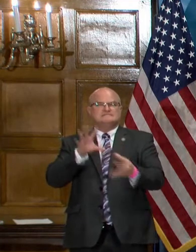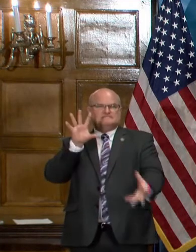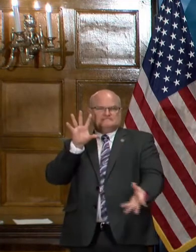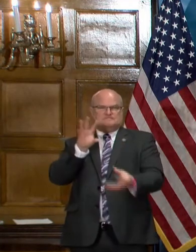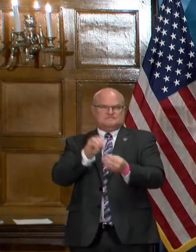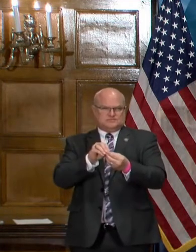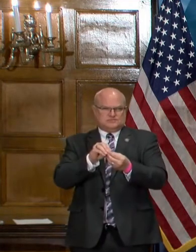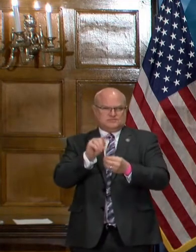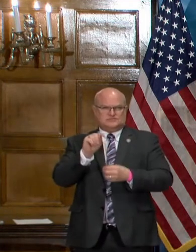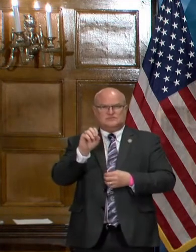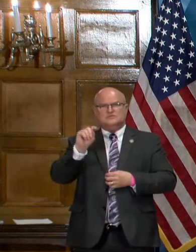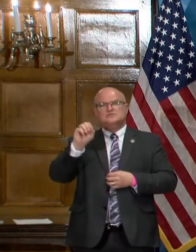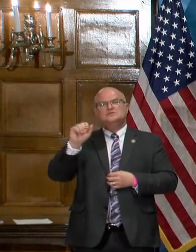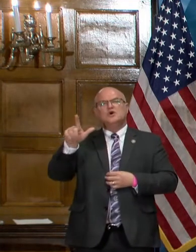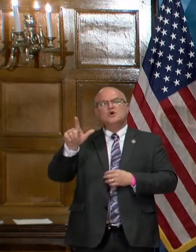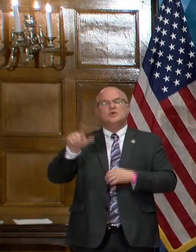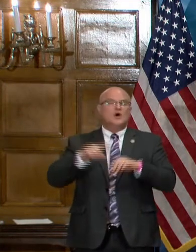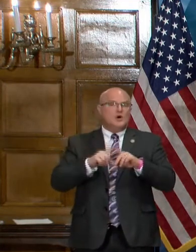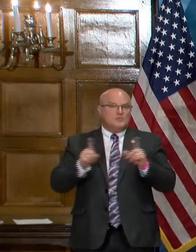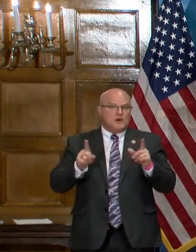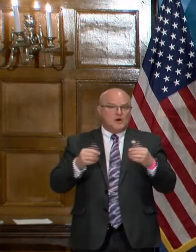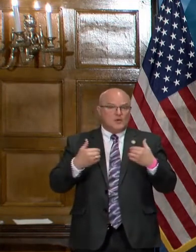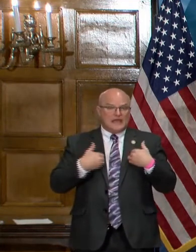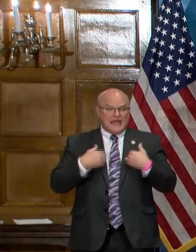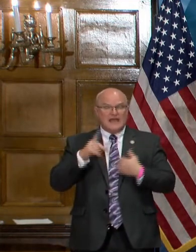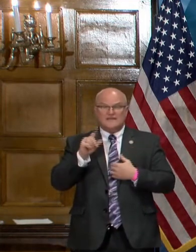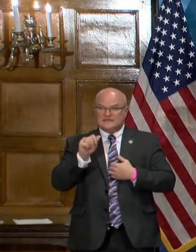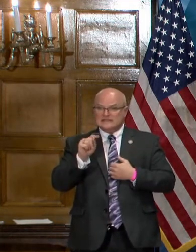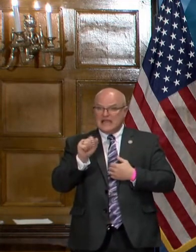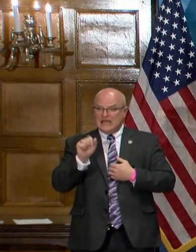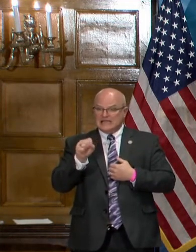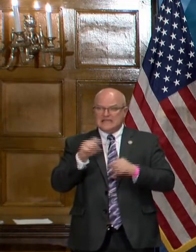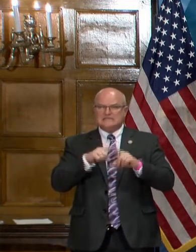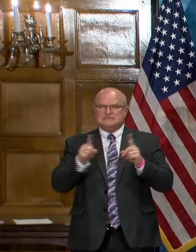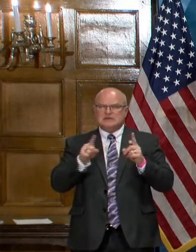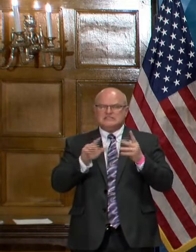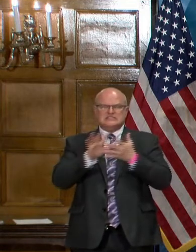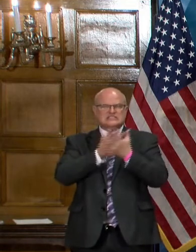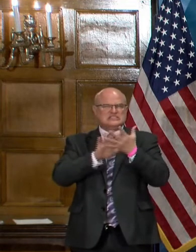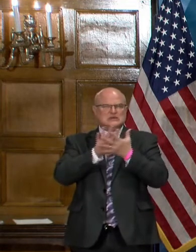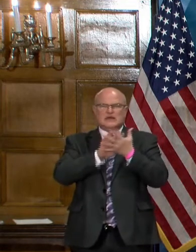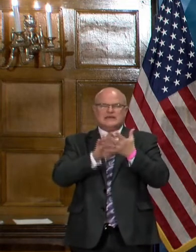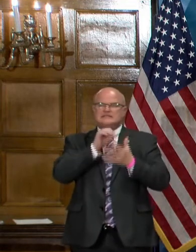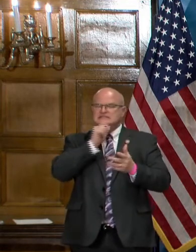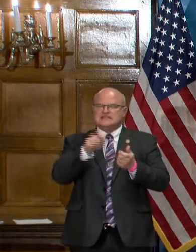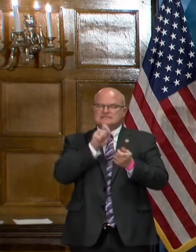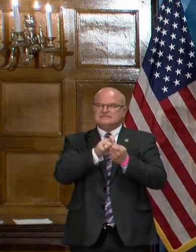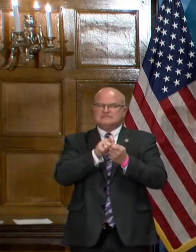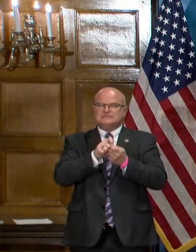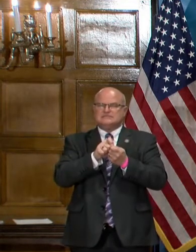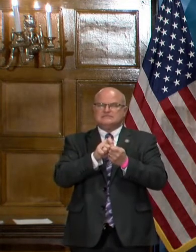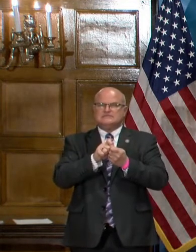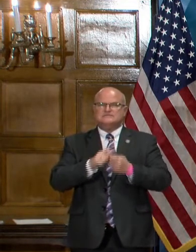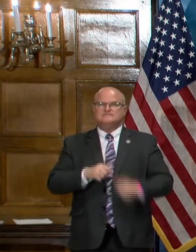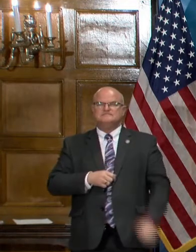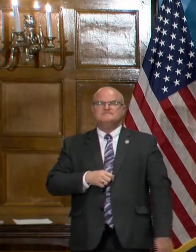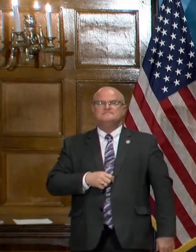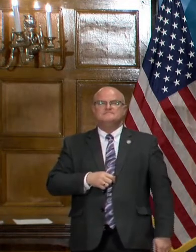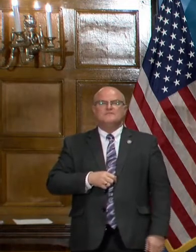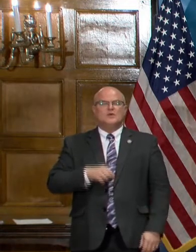we have some data on this, but not, as the governor said, it's in generalities at this point, and we're looking at race and